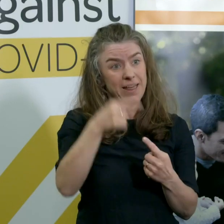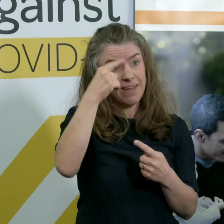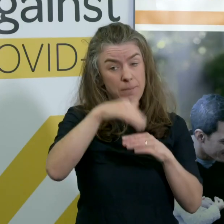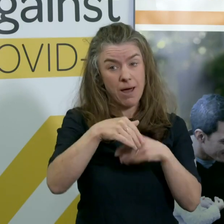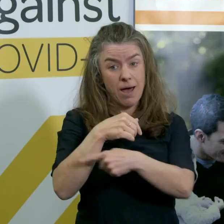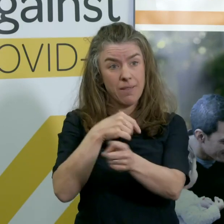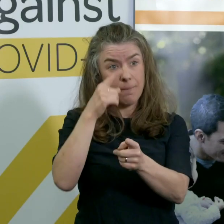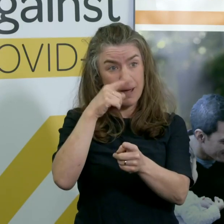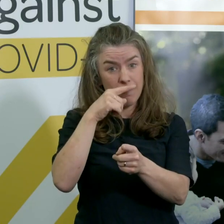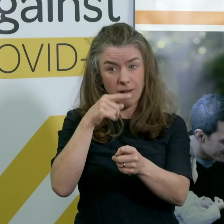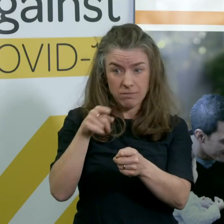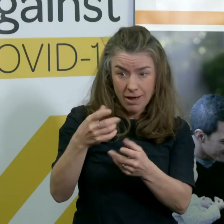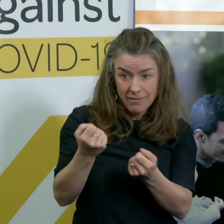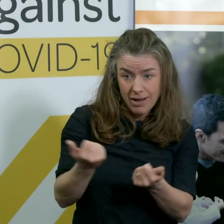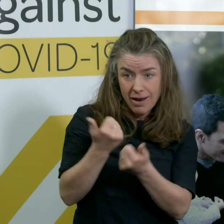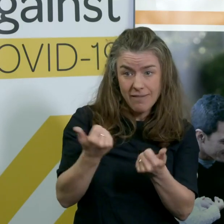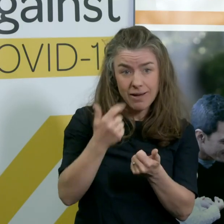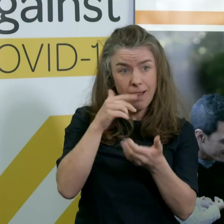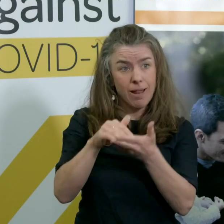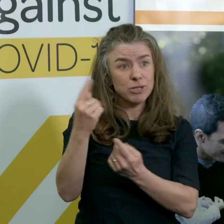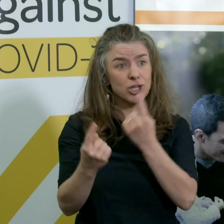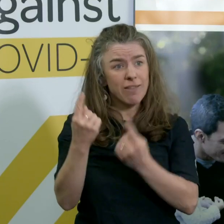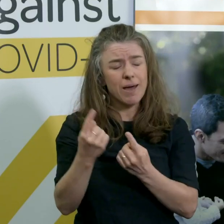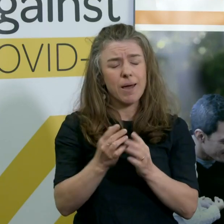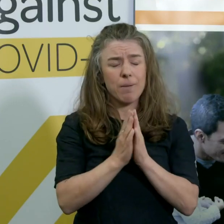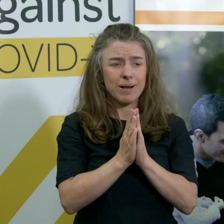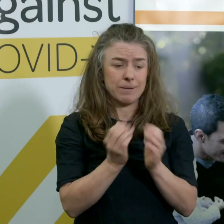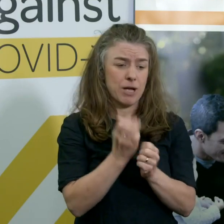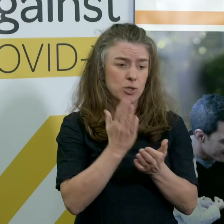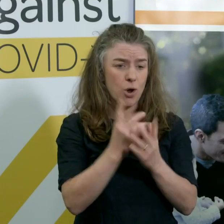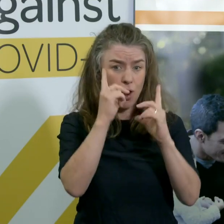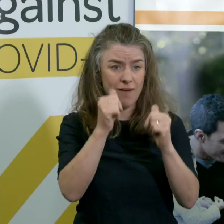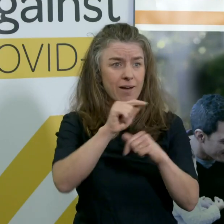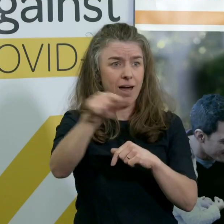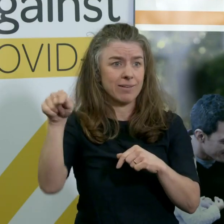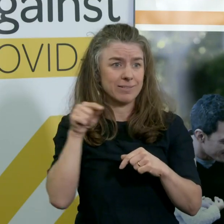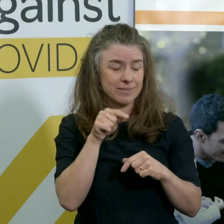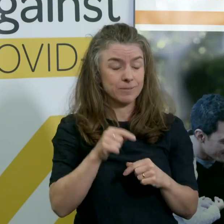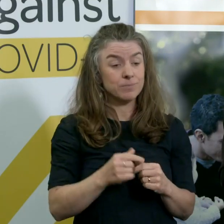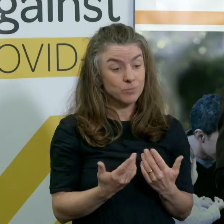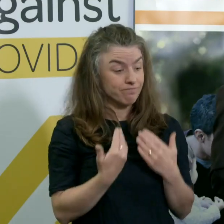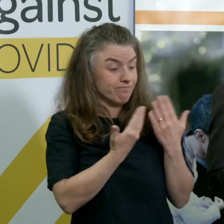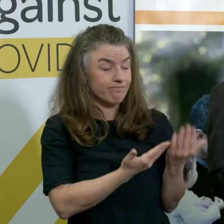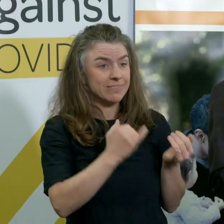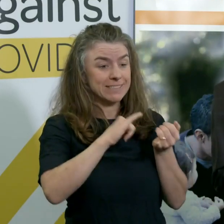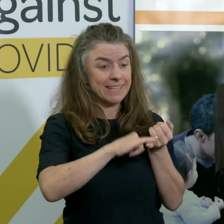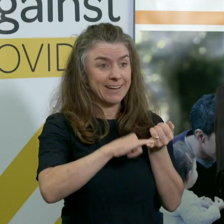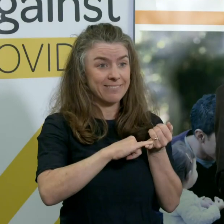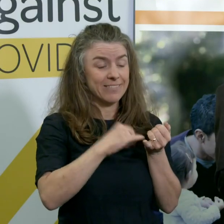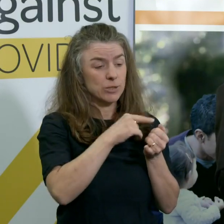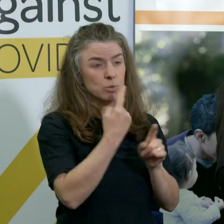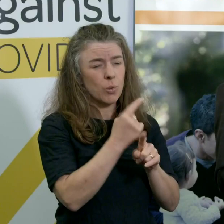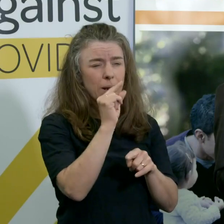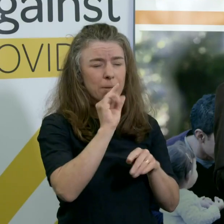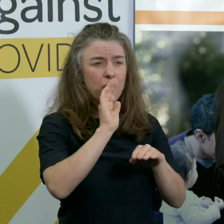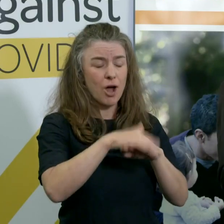not be able to get out, and ensure, please, that they are well catered for and looked after. So, Steve, I'd like to hand over to you just to talk a little bit